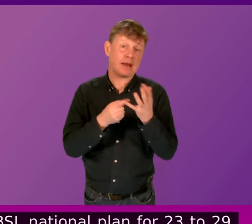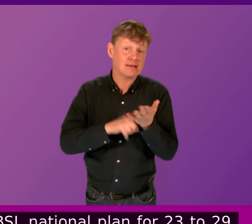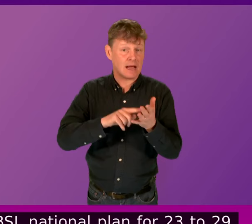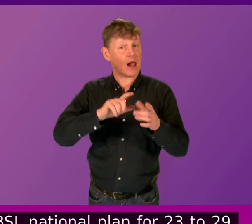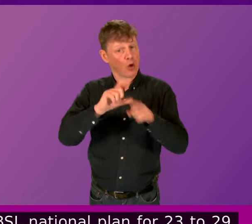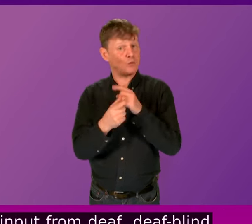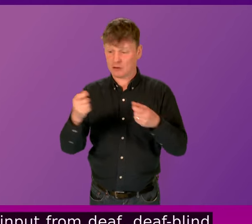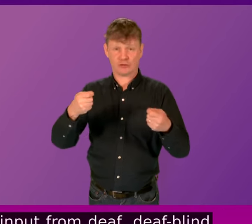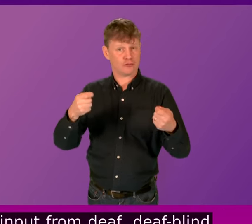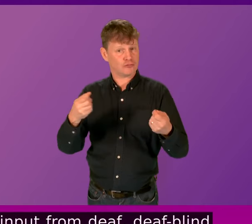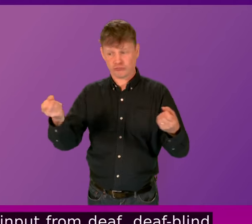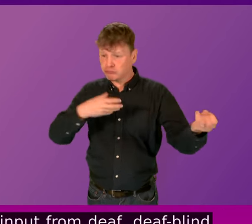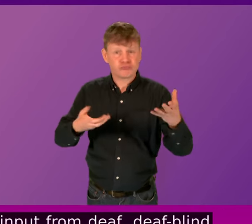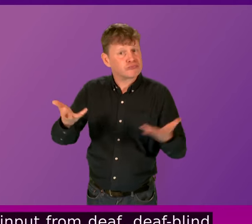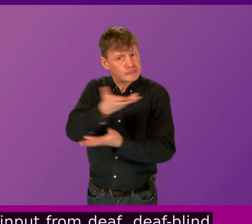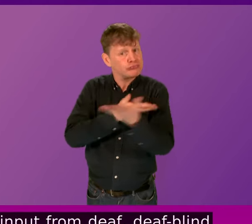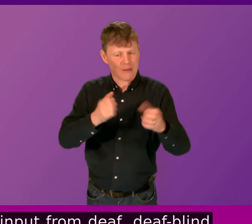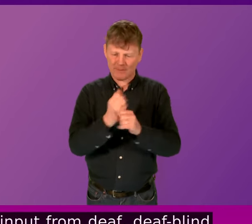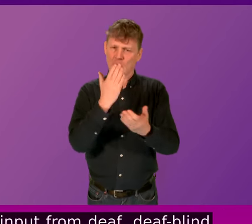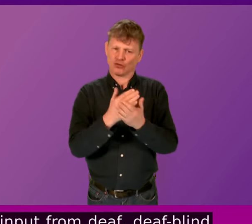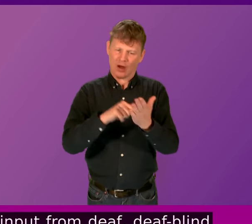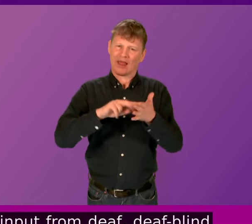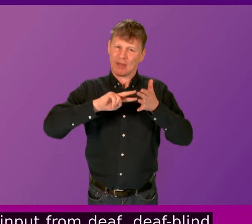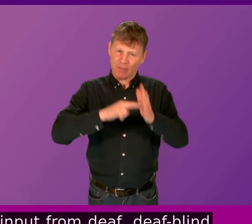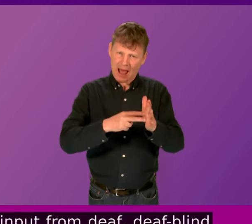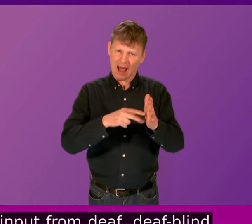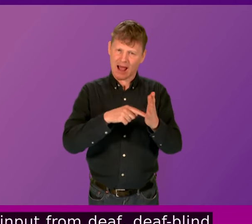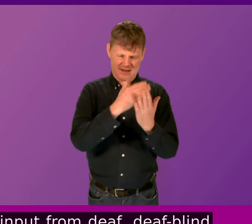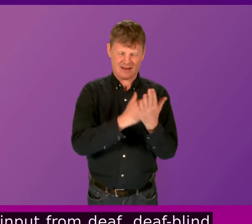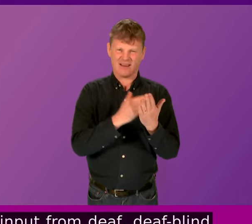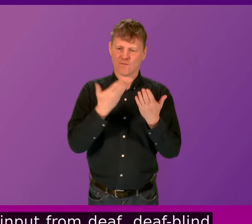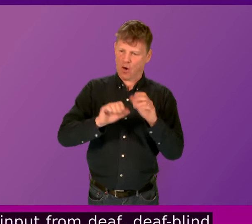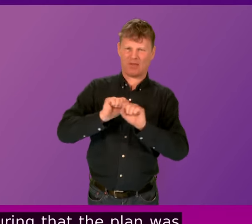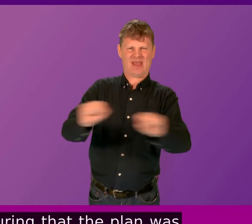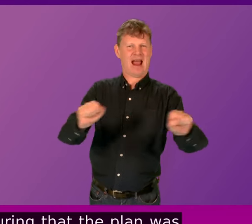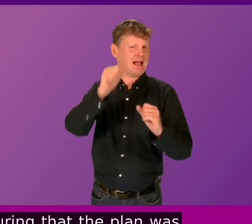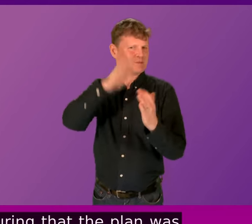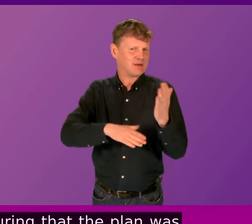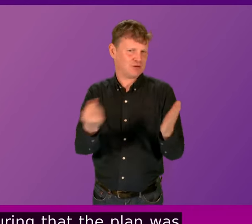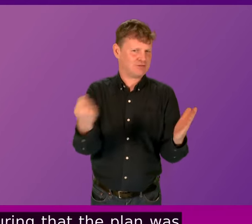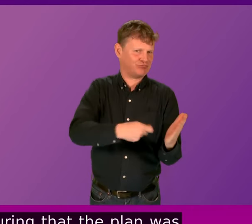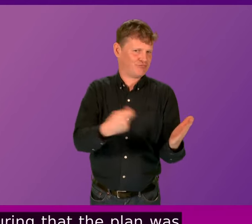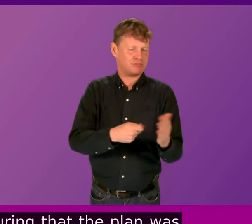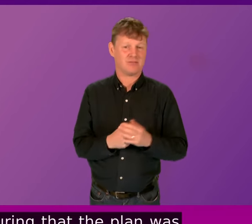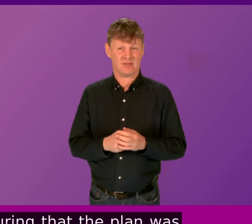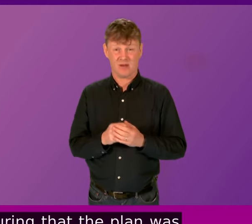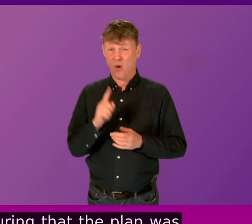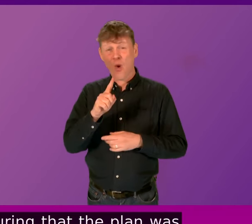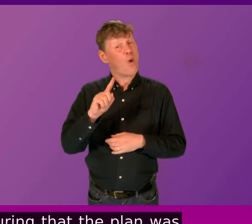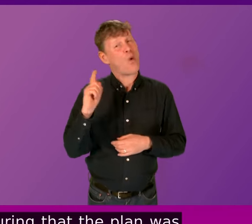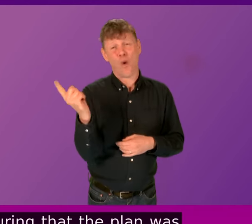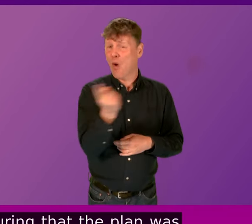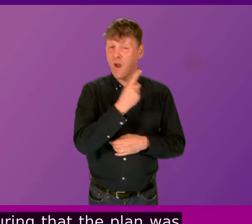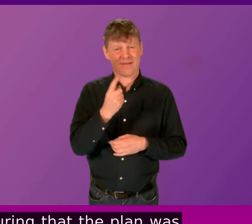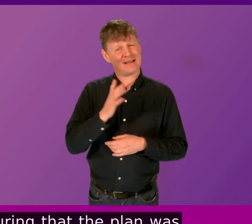communities, ensuring that the plan was informed by lived experience. At some point in our lives, we will all